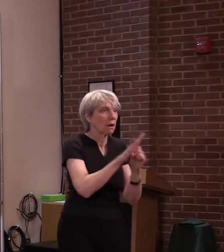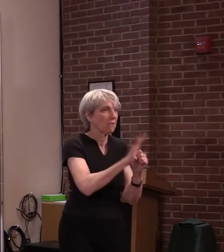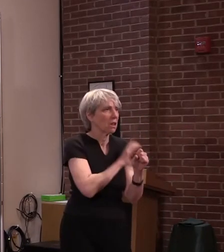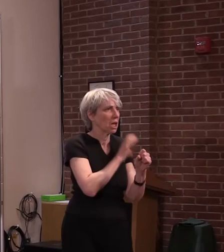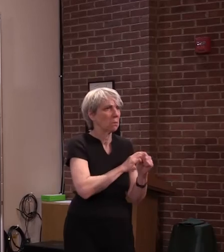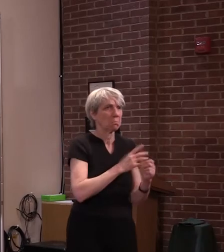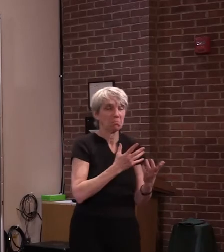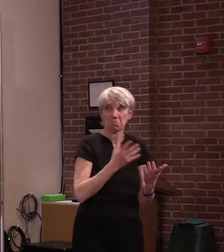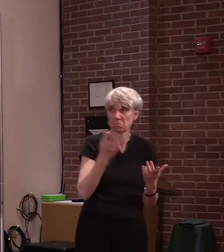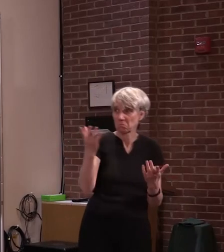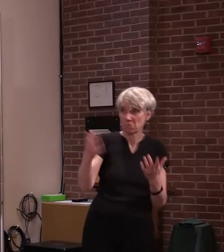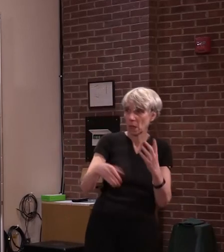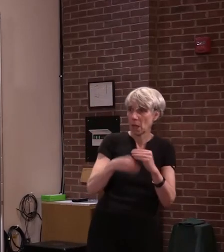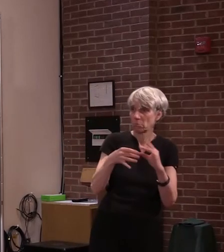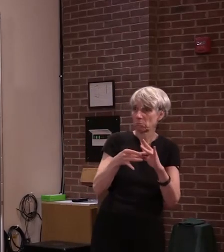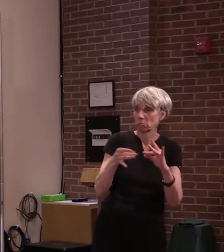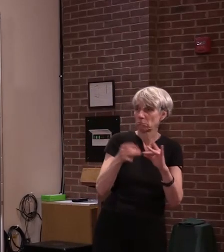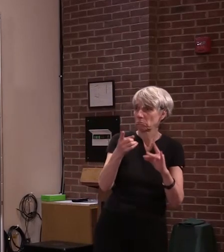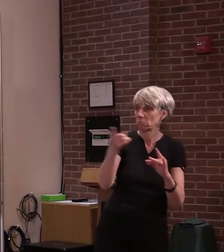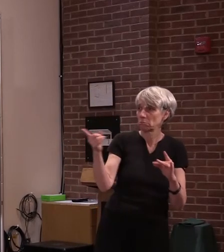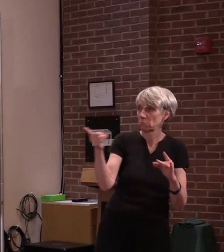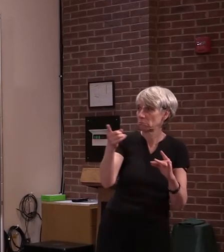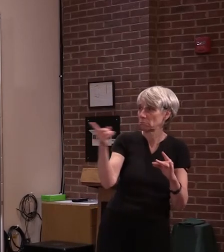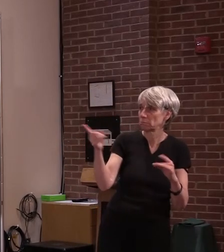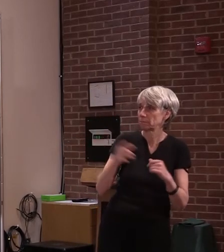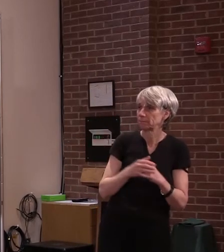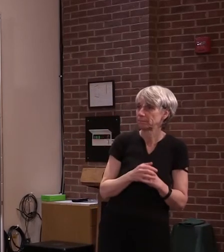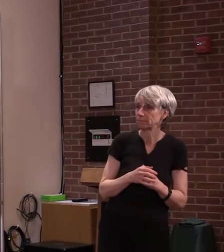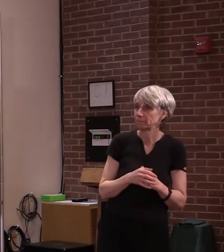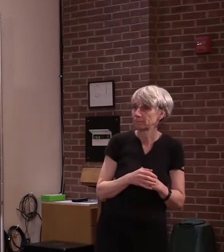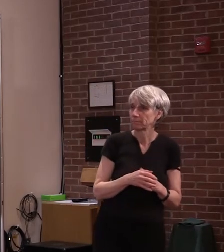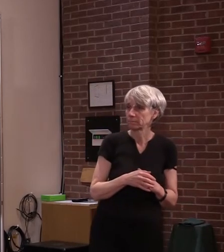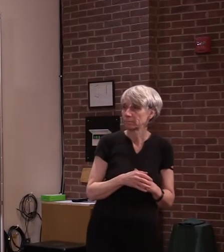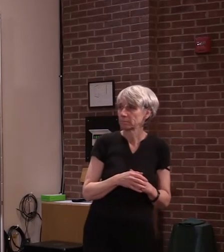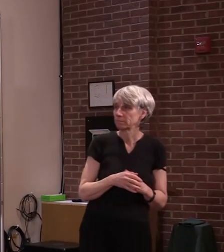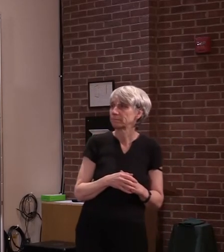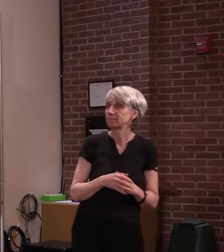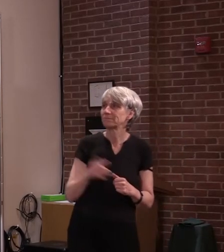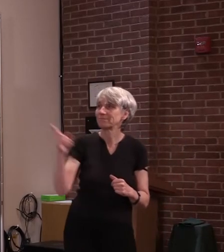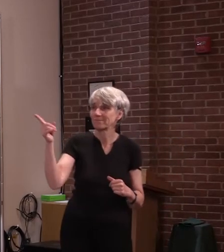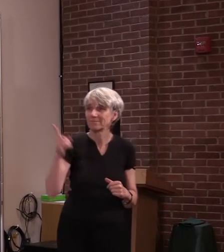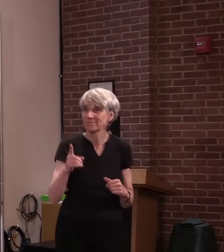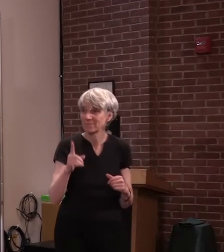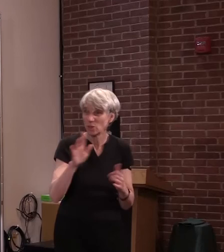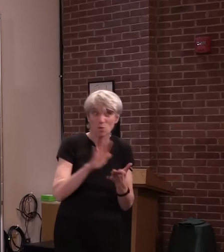or Secretary Samuelson has any other information.